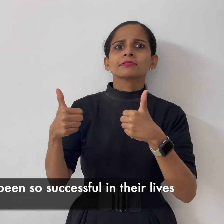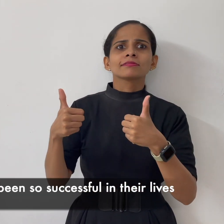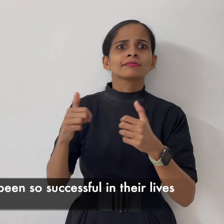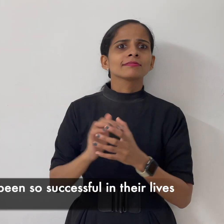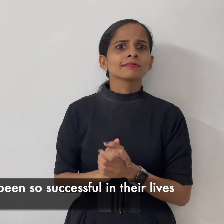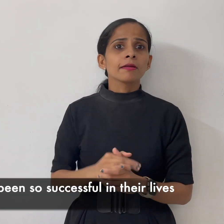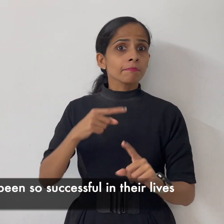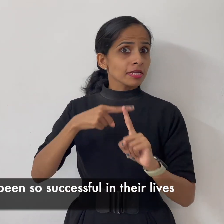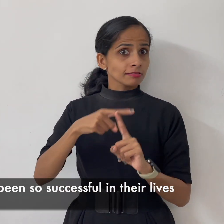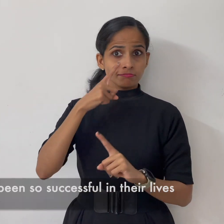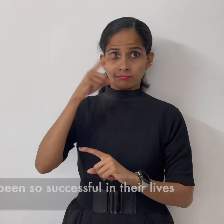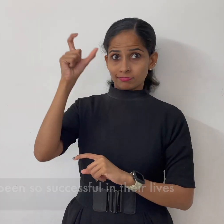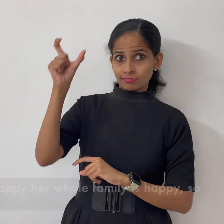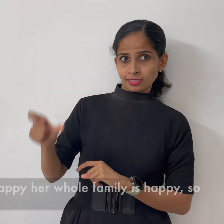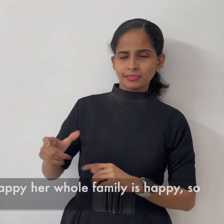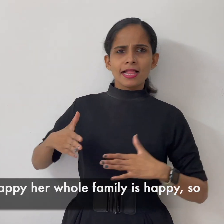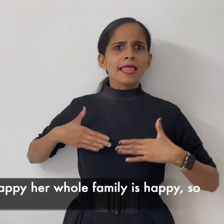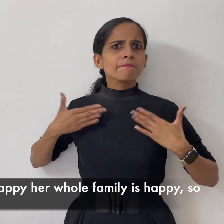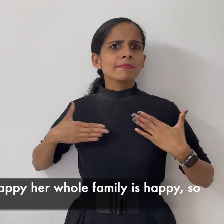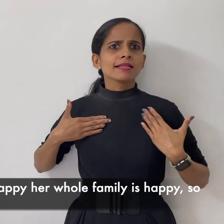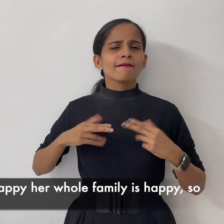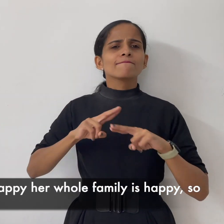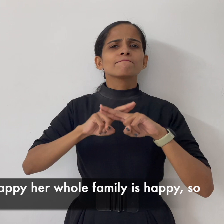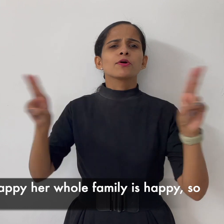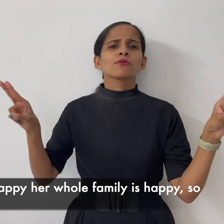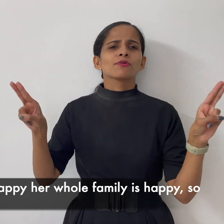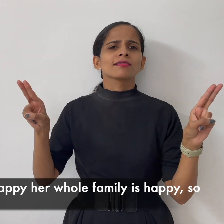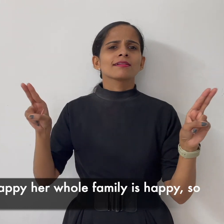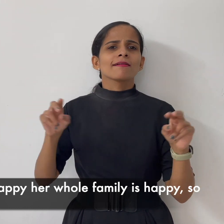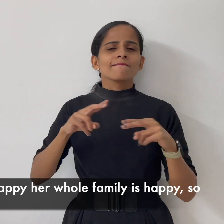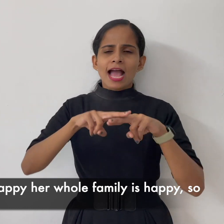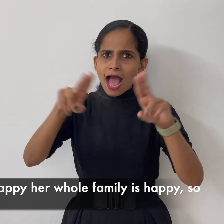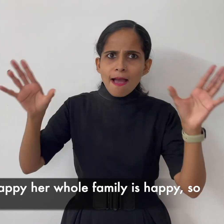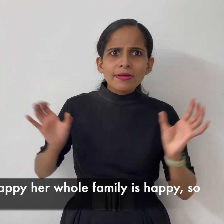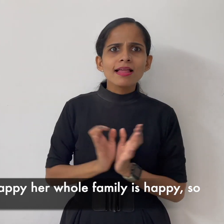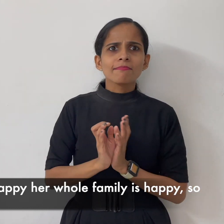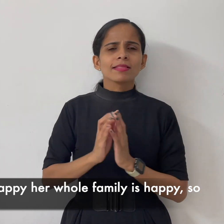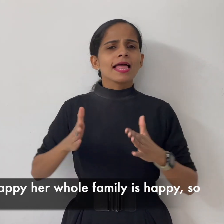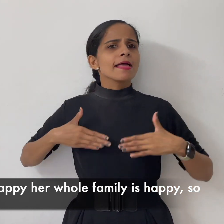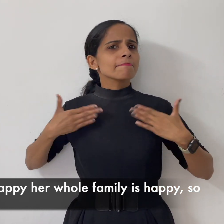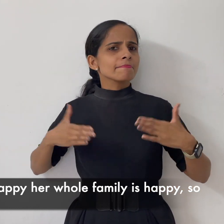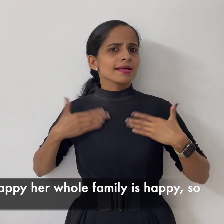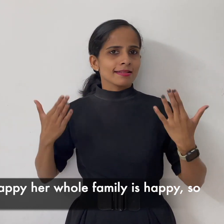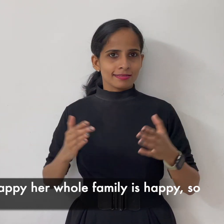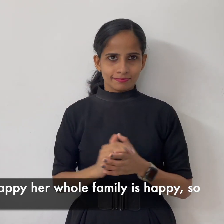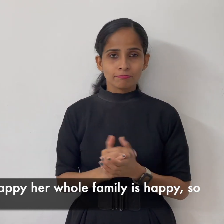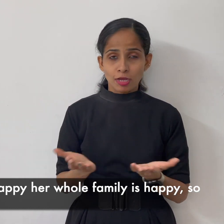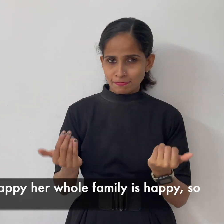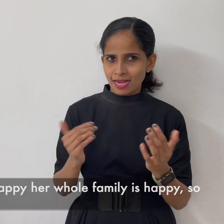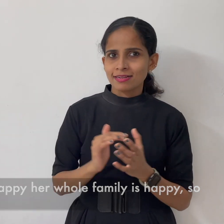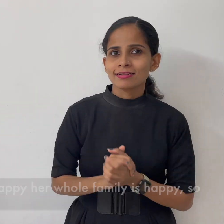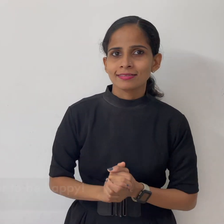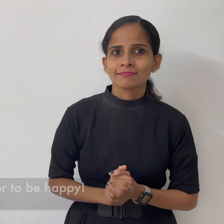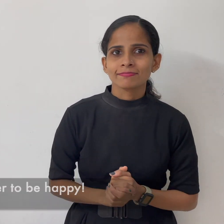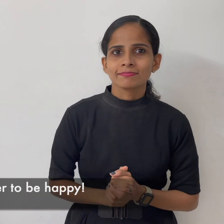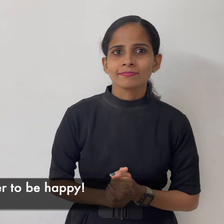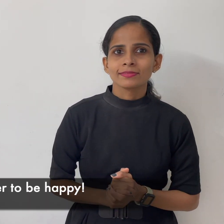their lives. When a woman is happy, her whole family is happy. So everybody remember to